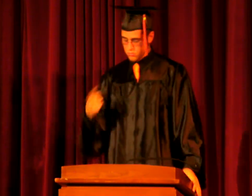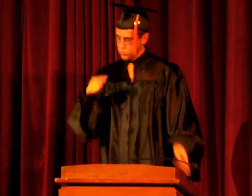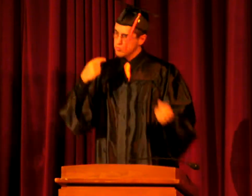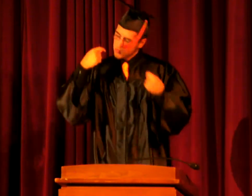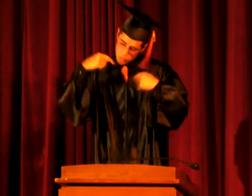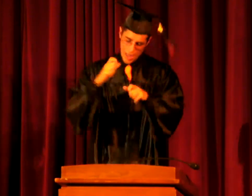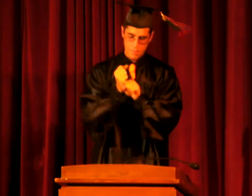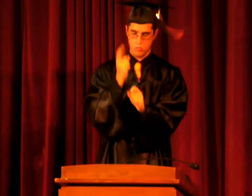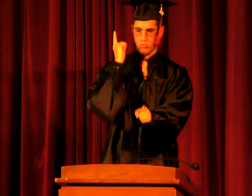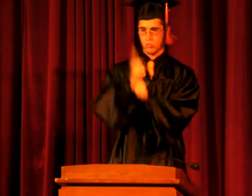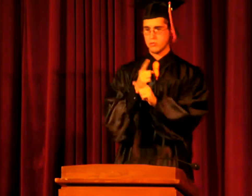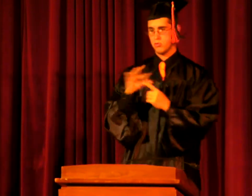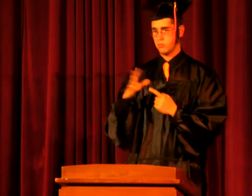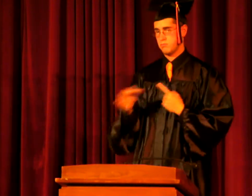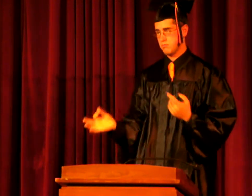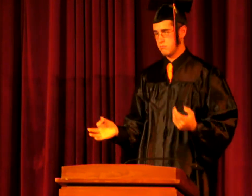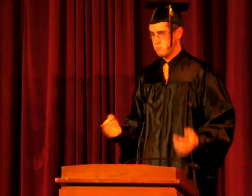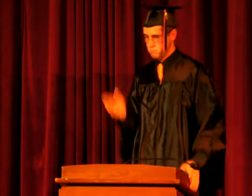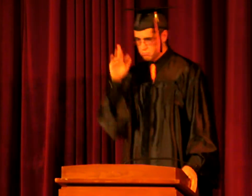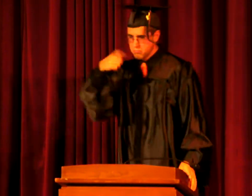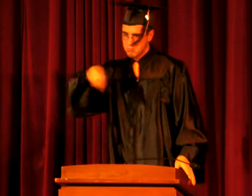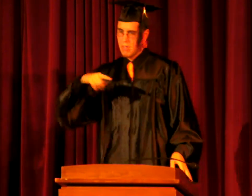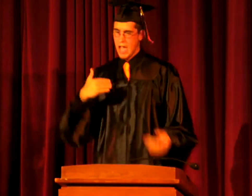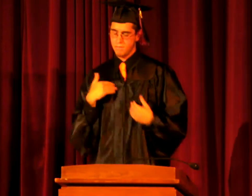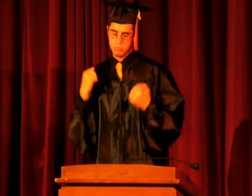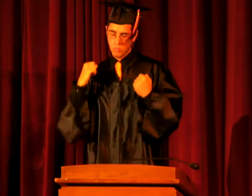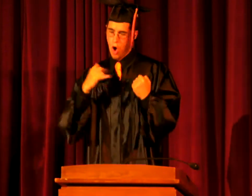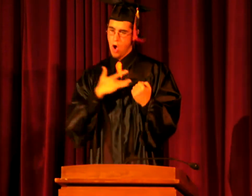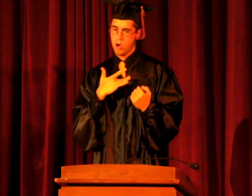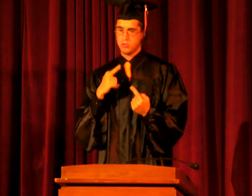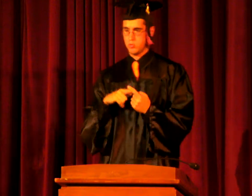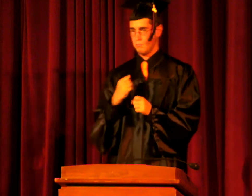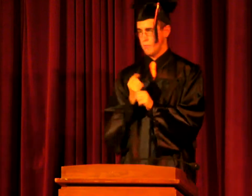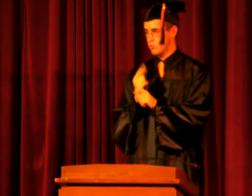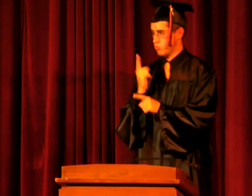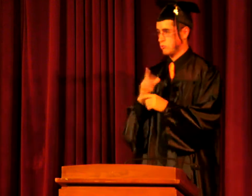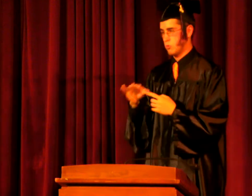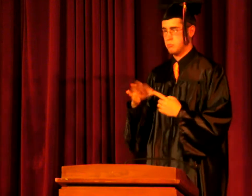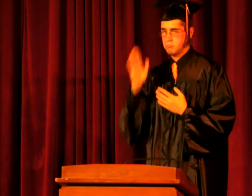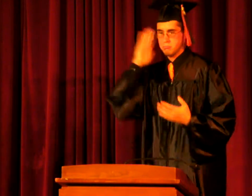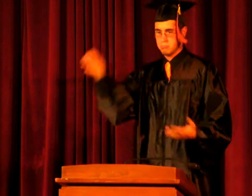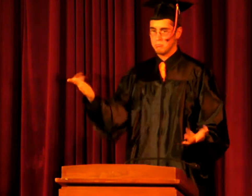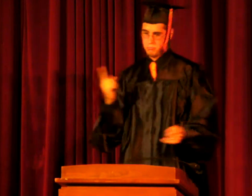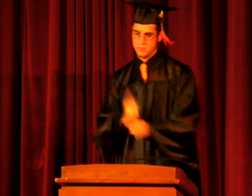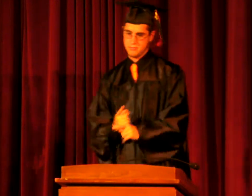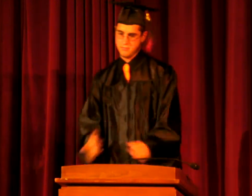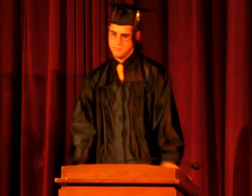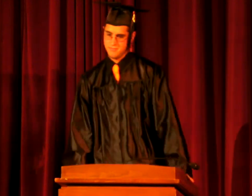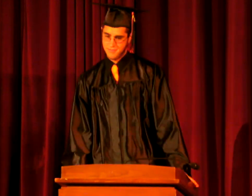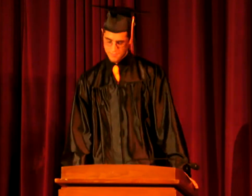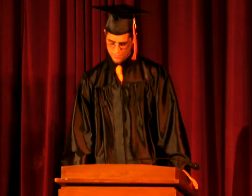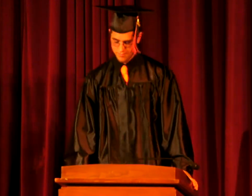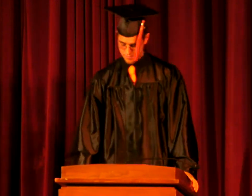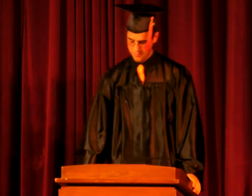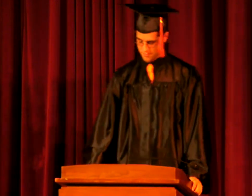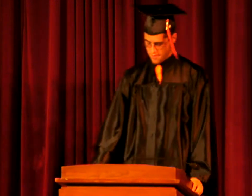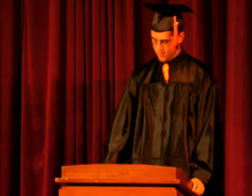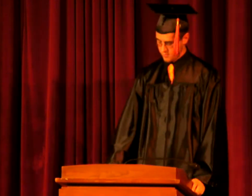or even when it's a choice that will change our lives, we'll always be trying to make the right choice. We use our heart, won't we?